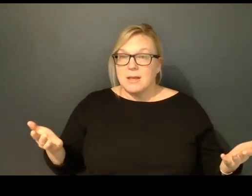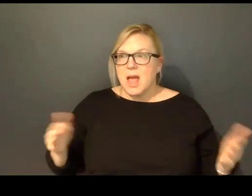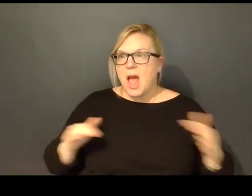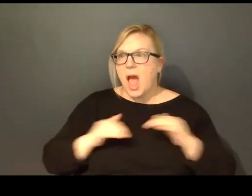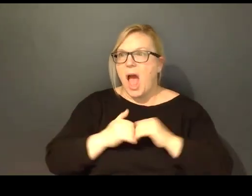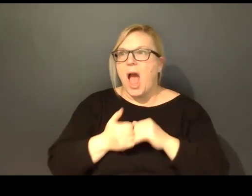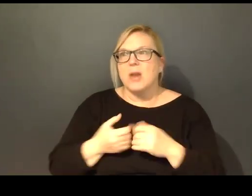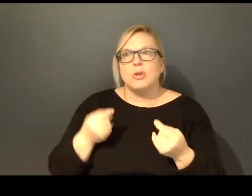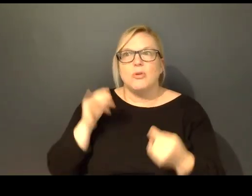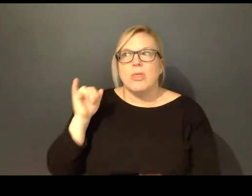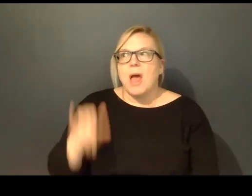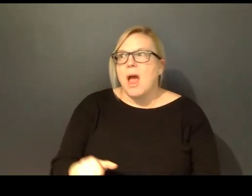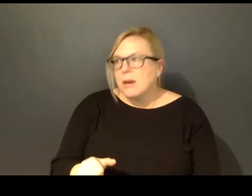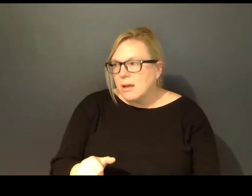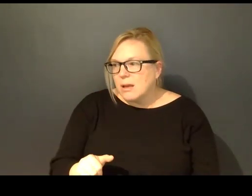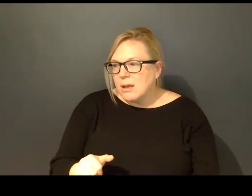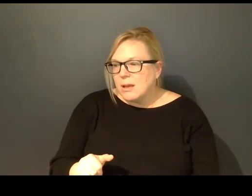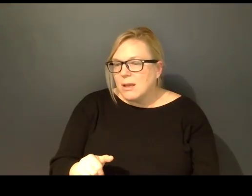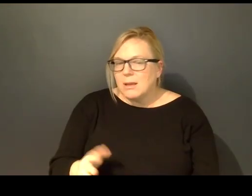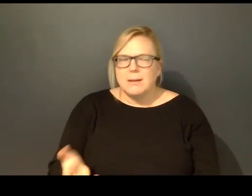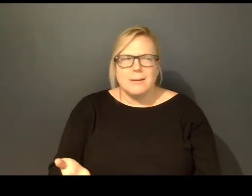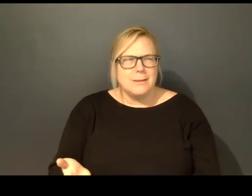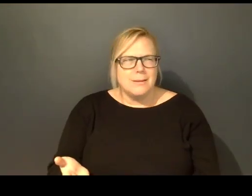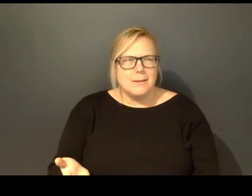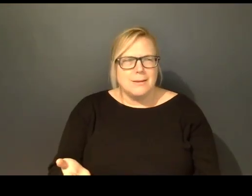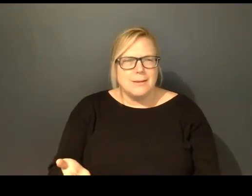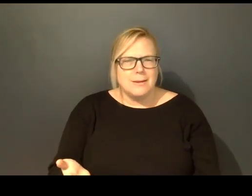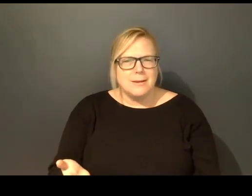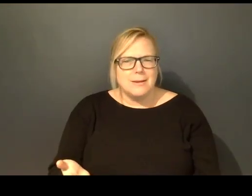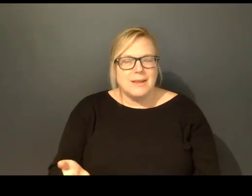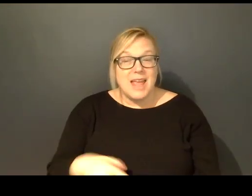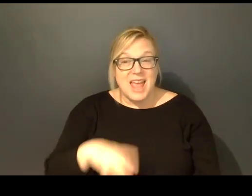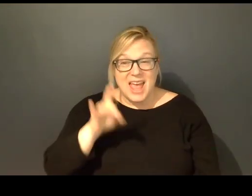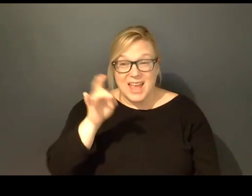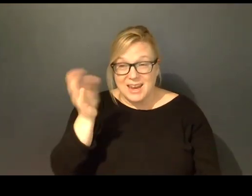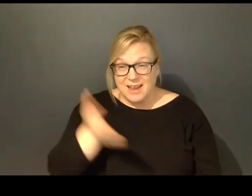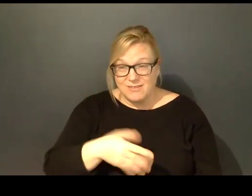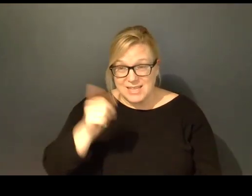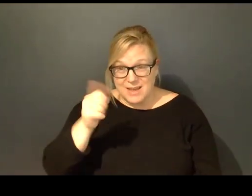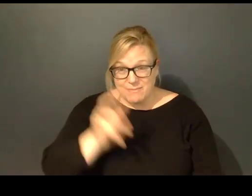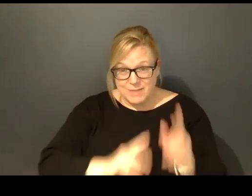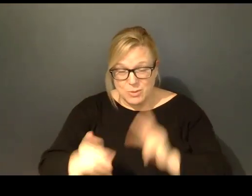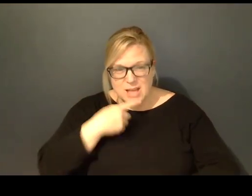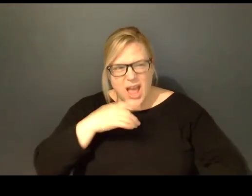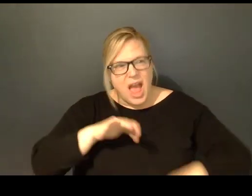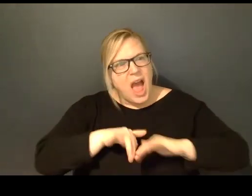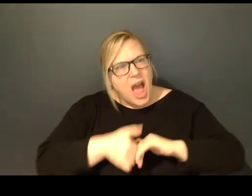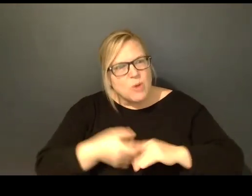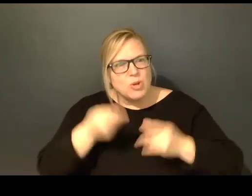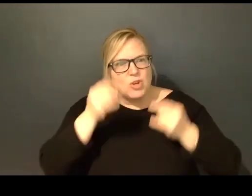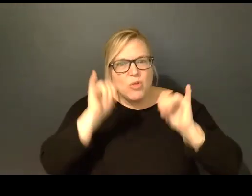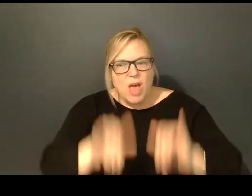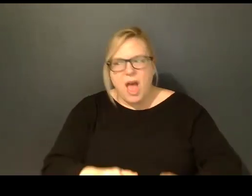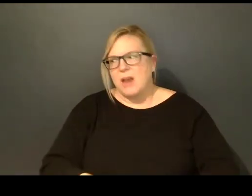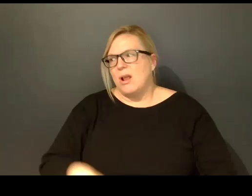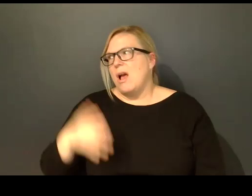that? Really? Yes, it's I would say 8 out of 10. It's nice of them to put the responsibility back on you right away. Right, That's very decent I of